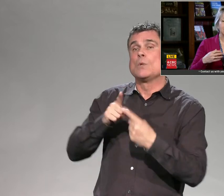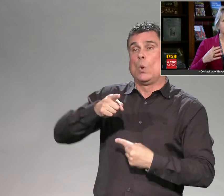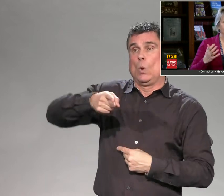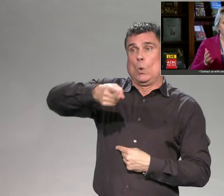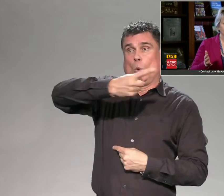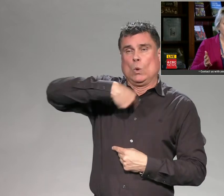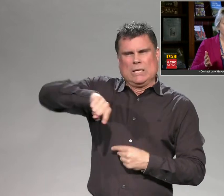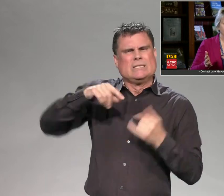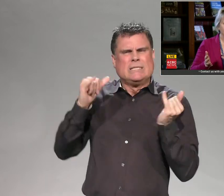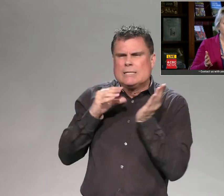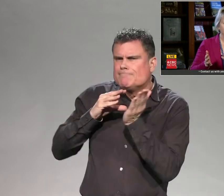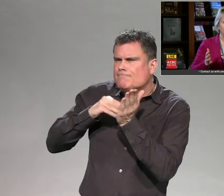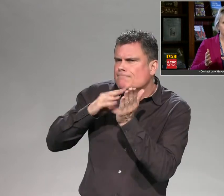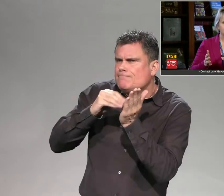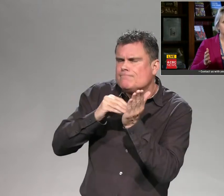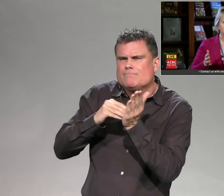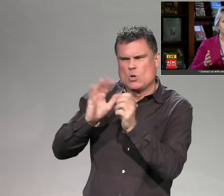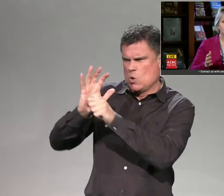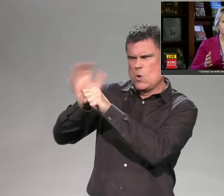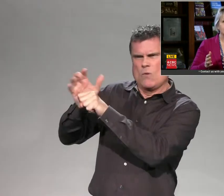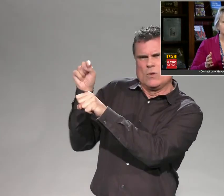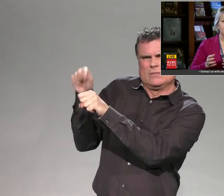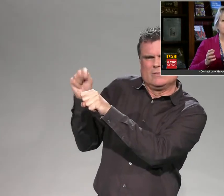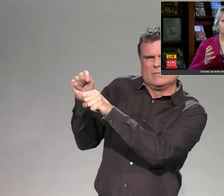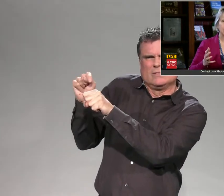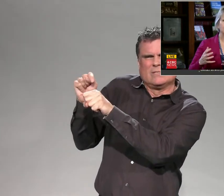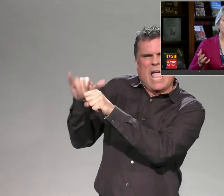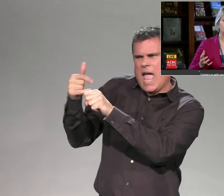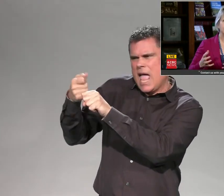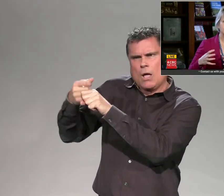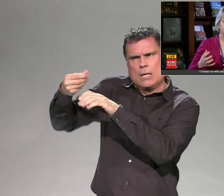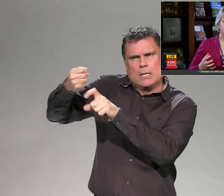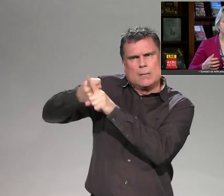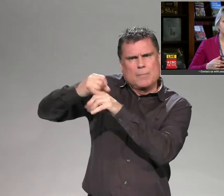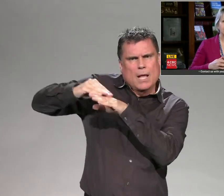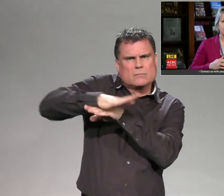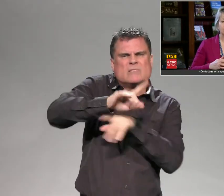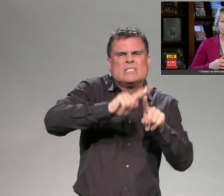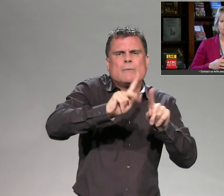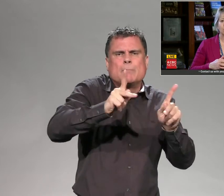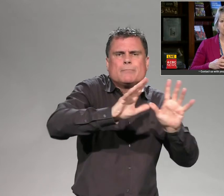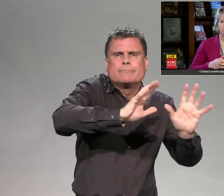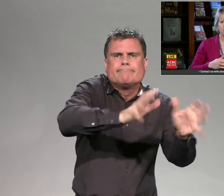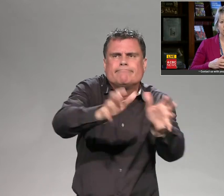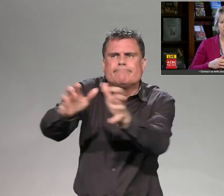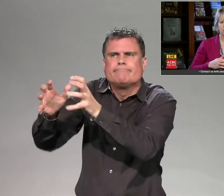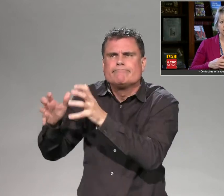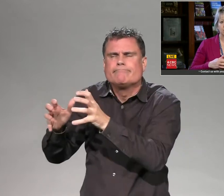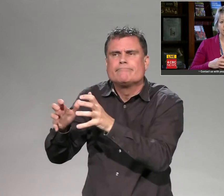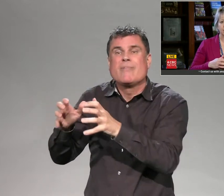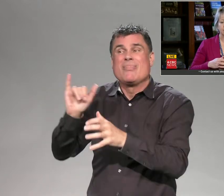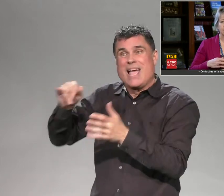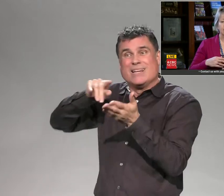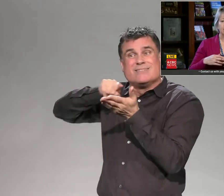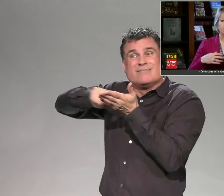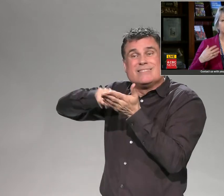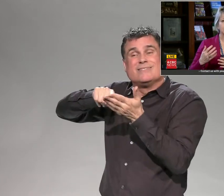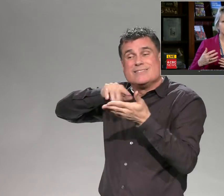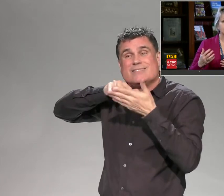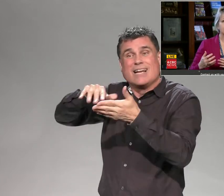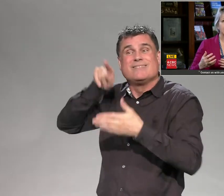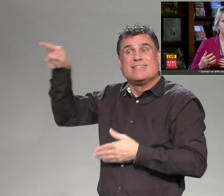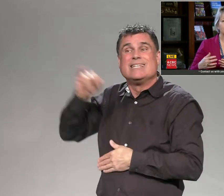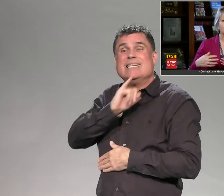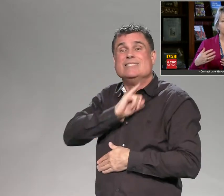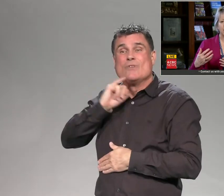And I'm not familiar with that specific study, but we do have a team here that looks at all of the clinical evidence and helps